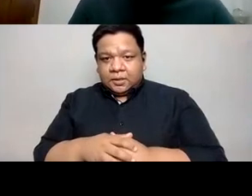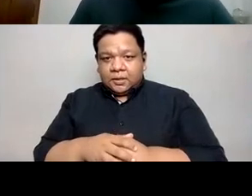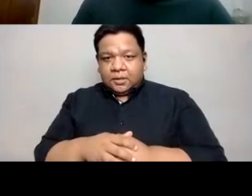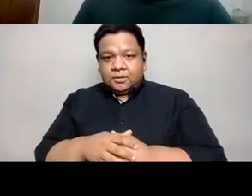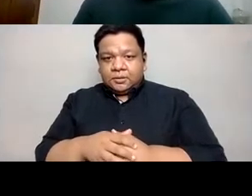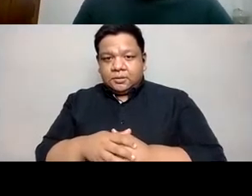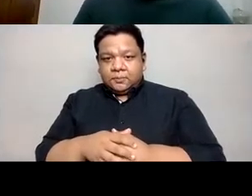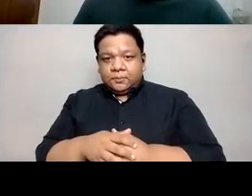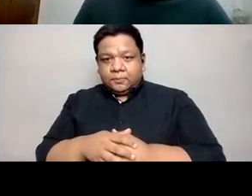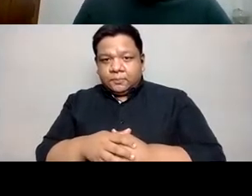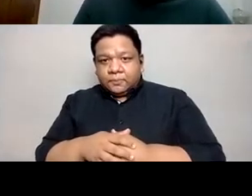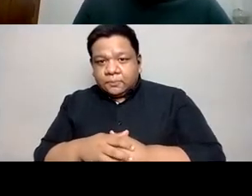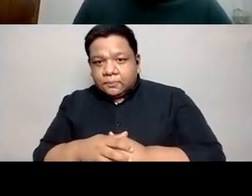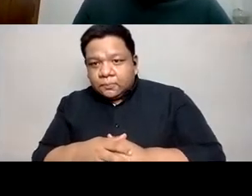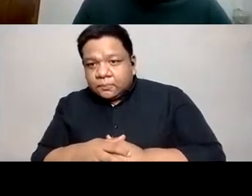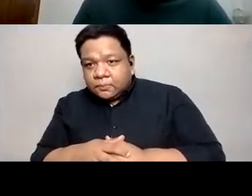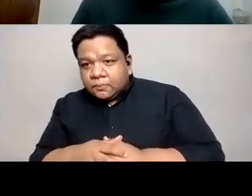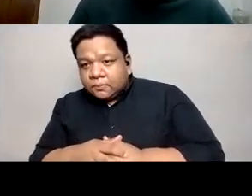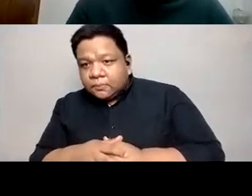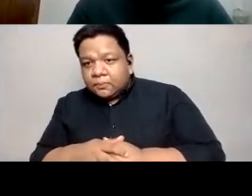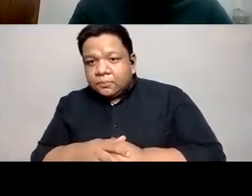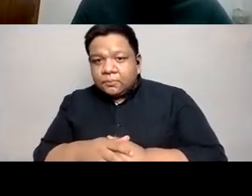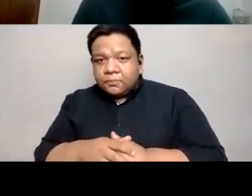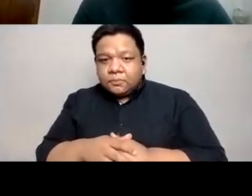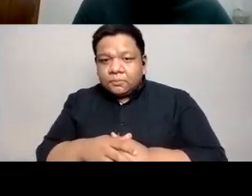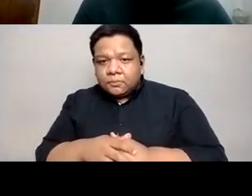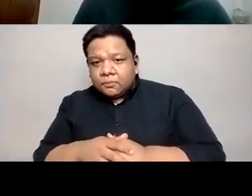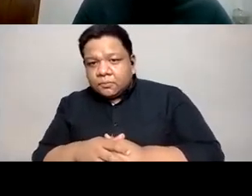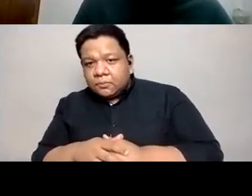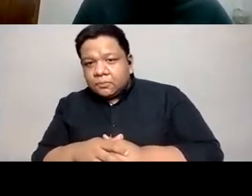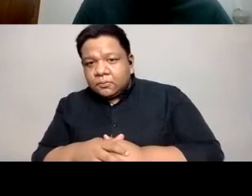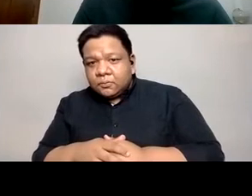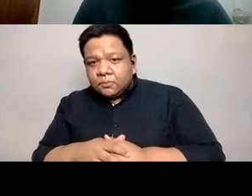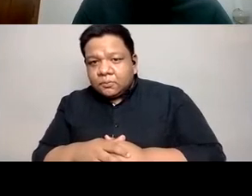Not Different. saying yes. Nat, you saying it's different?